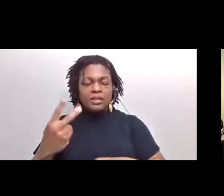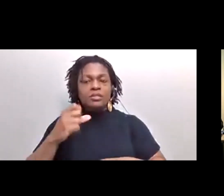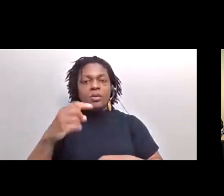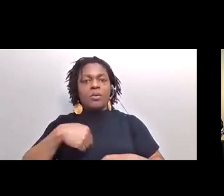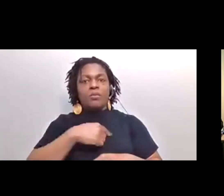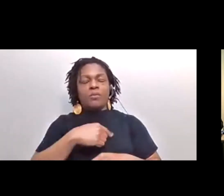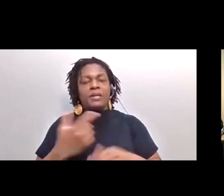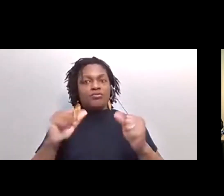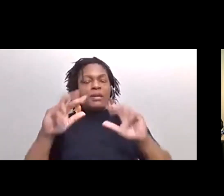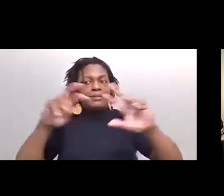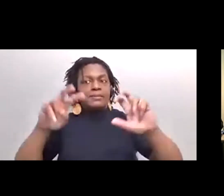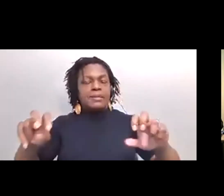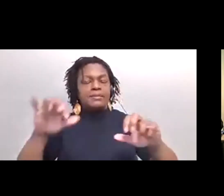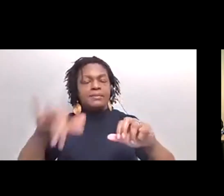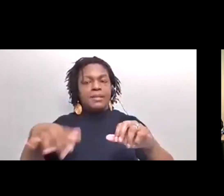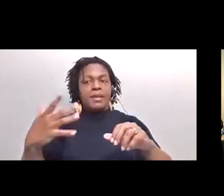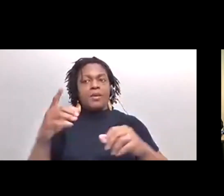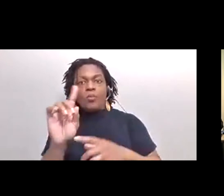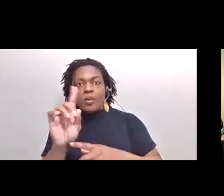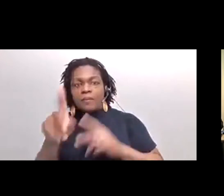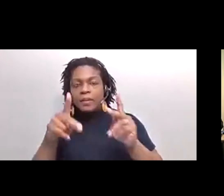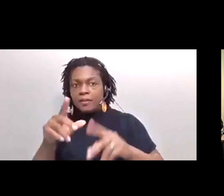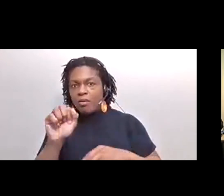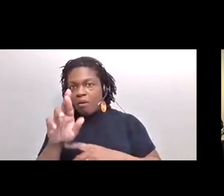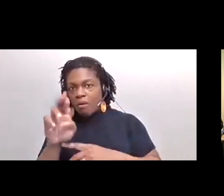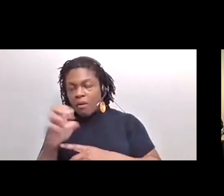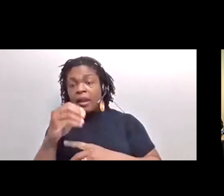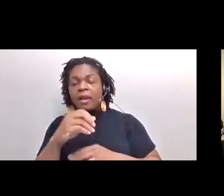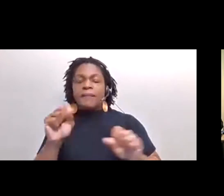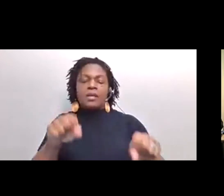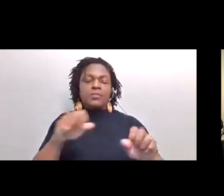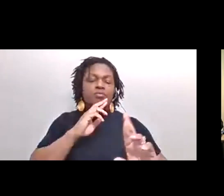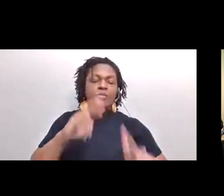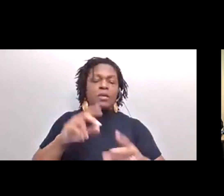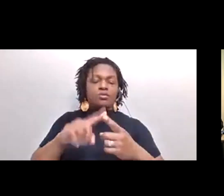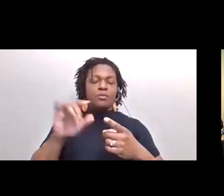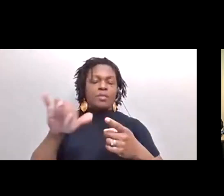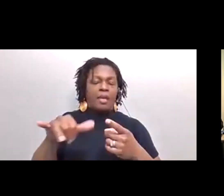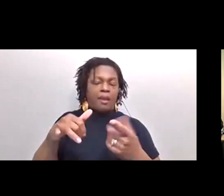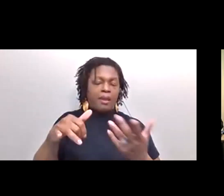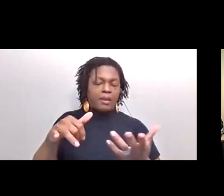parishes are in their preparedness and possible response efforts. So I just